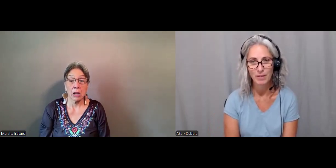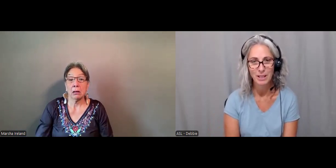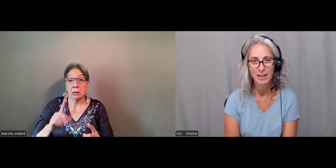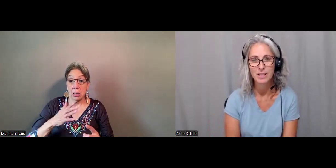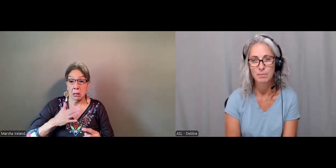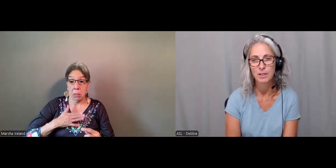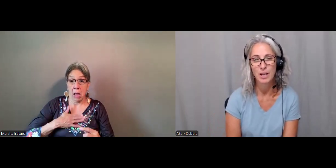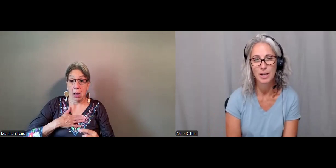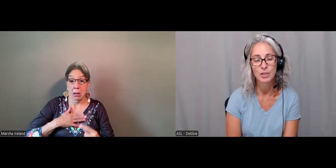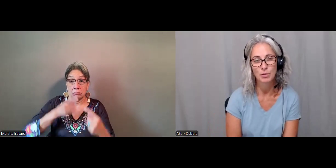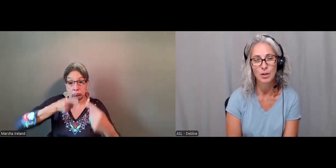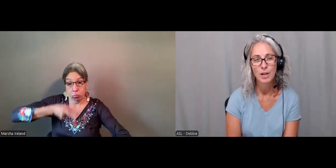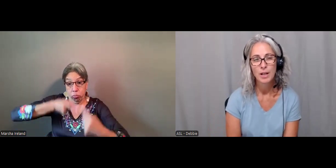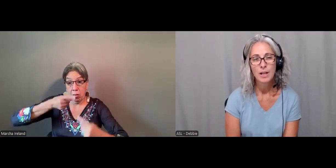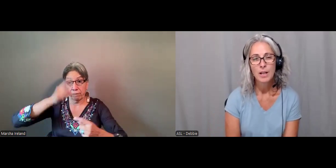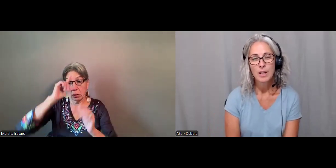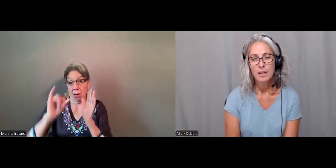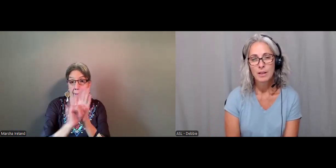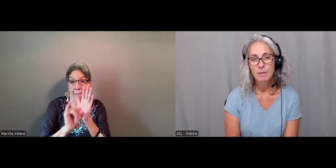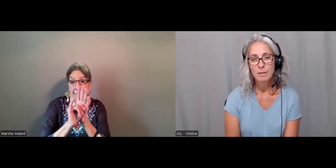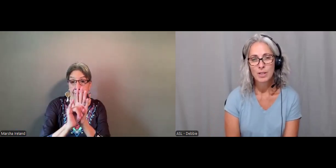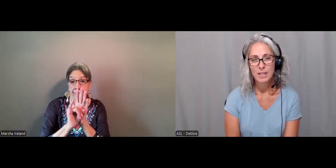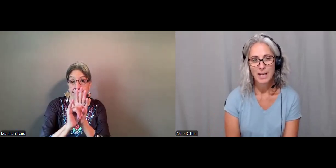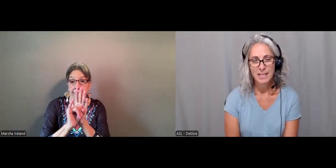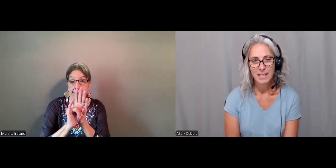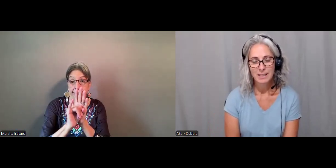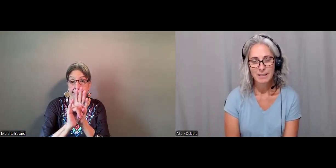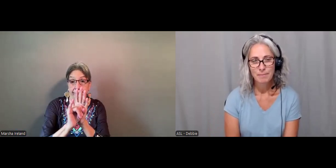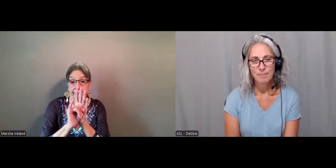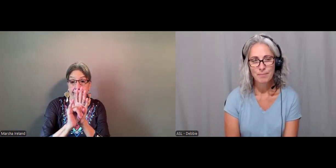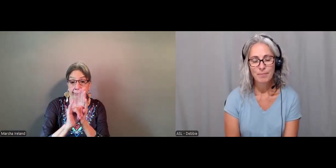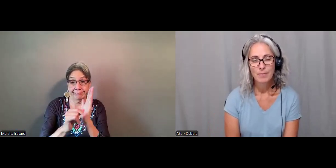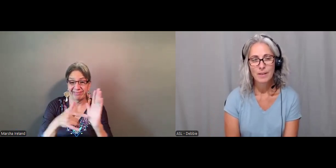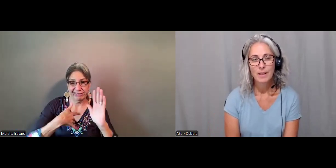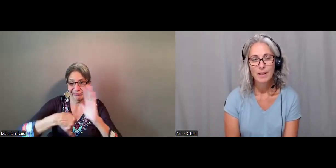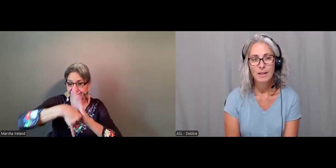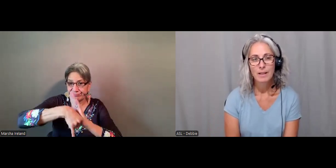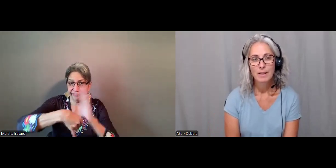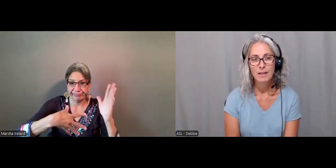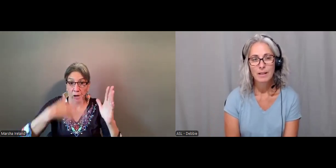my family and endure the abuses that I did.